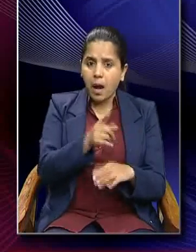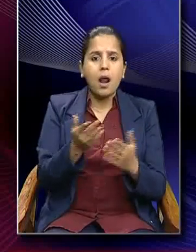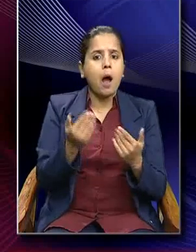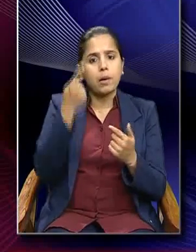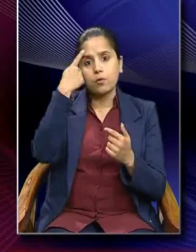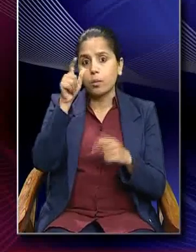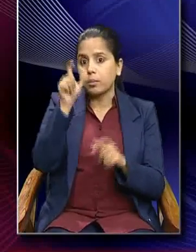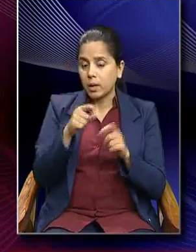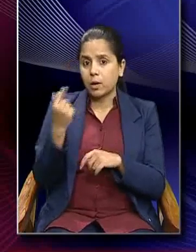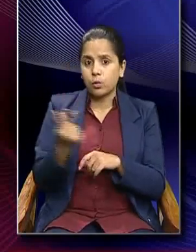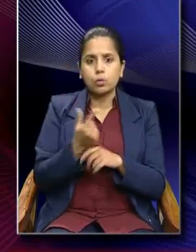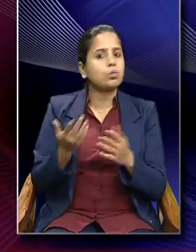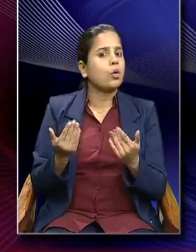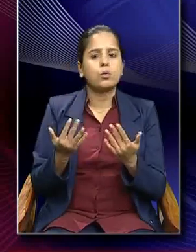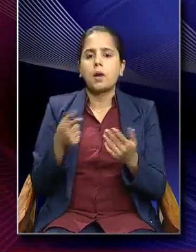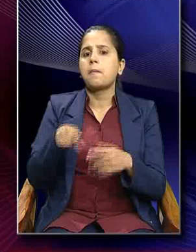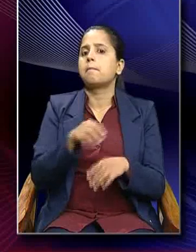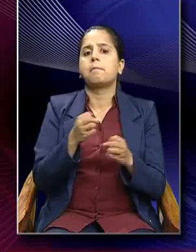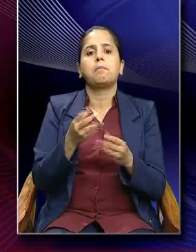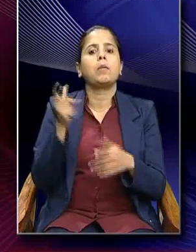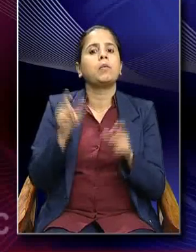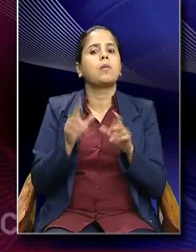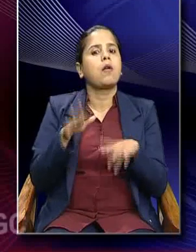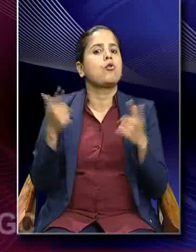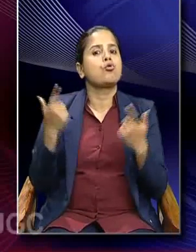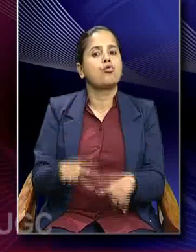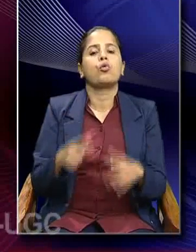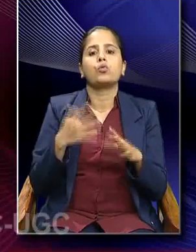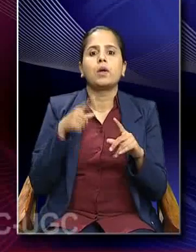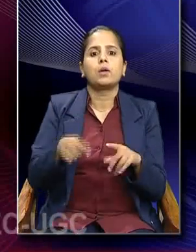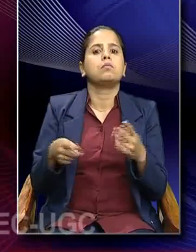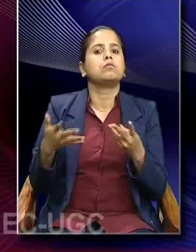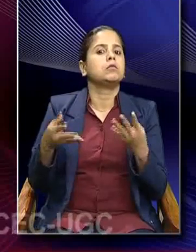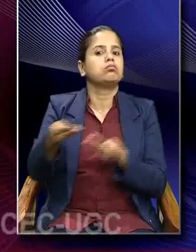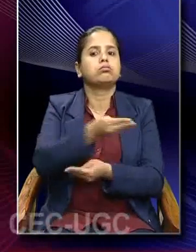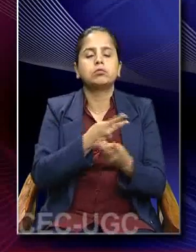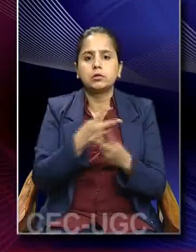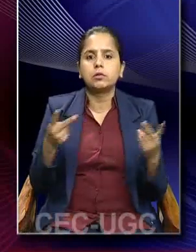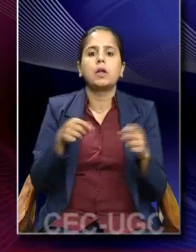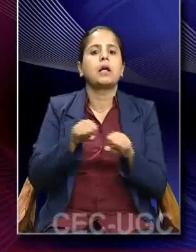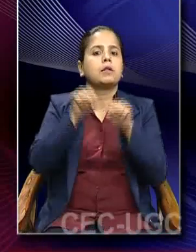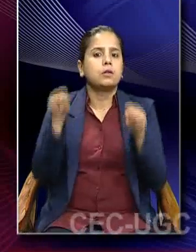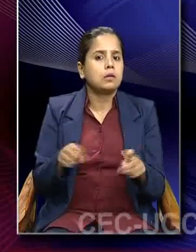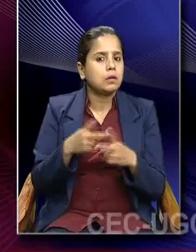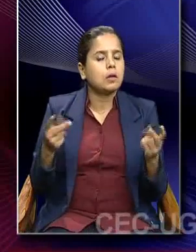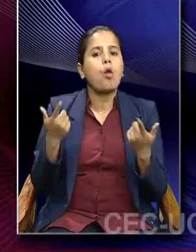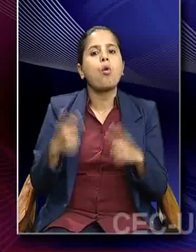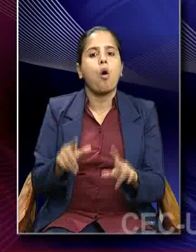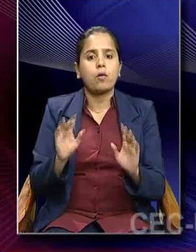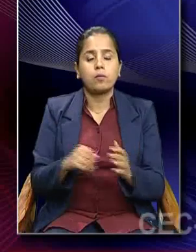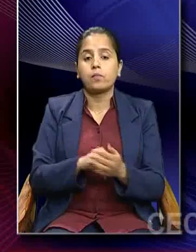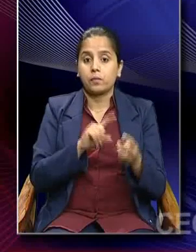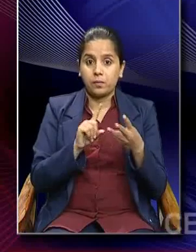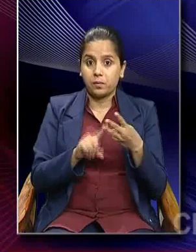to use because most of them has been lost during the transmission system or distribution system. Another